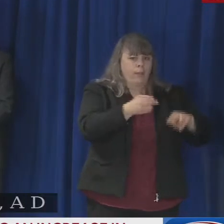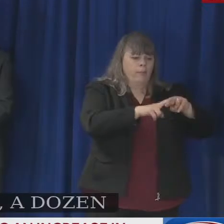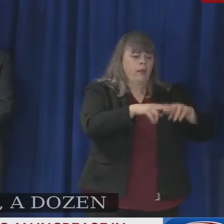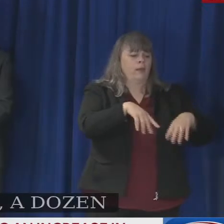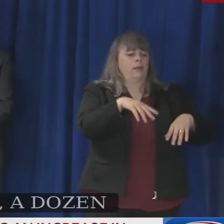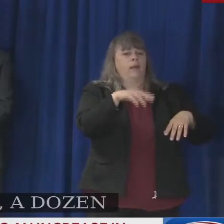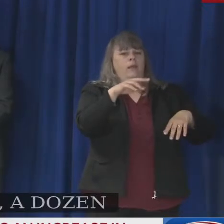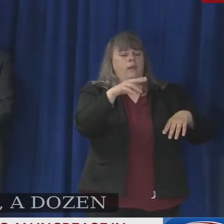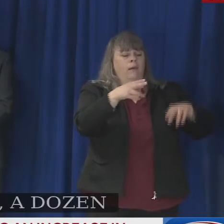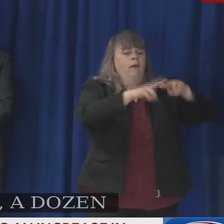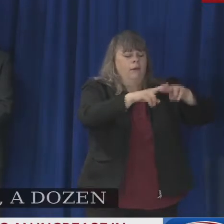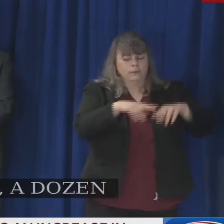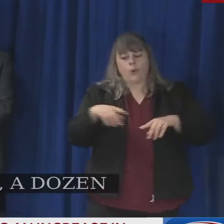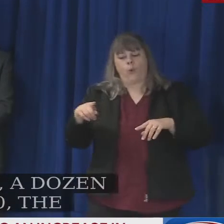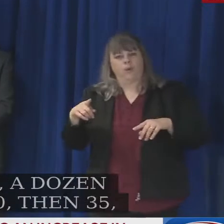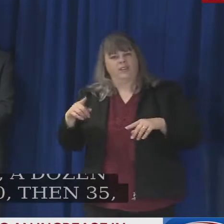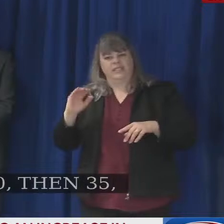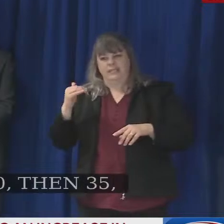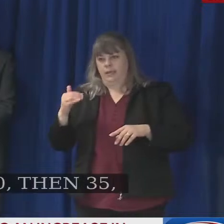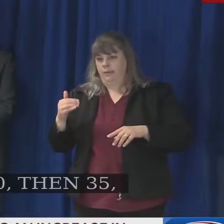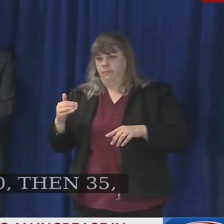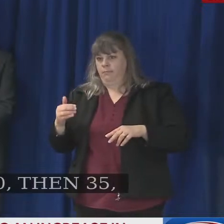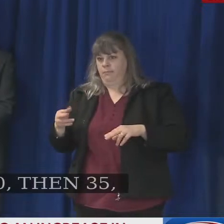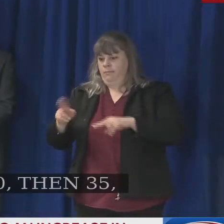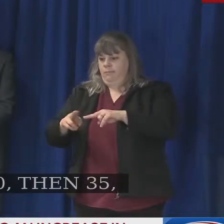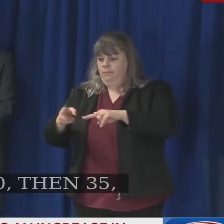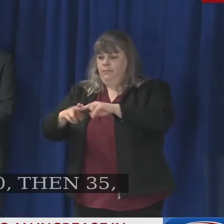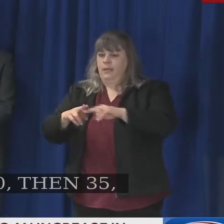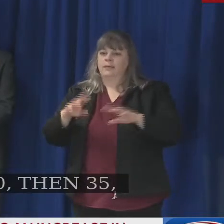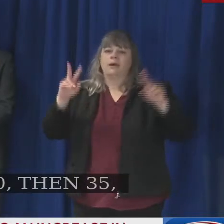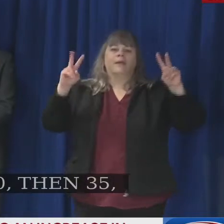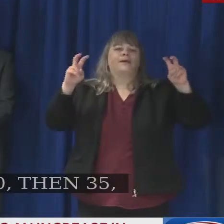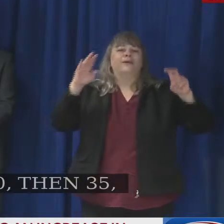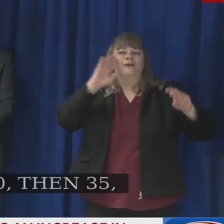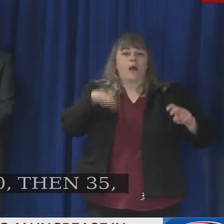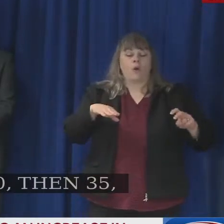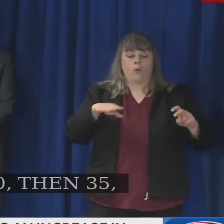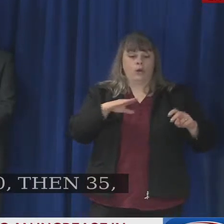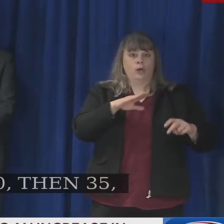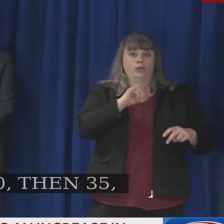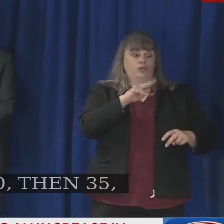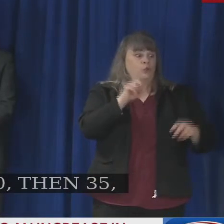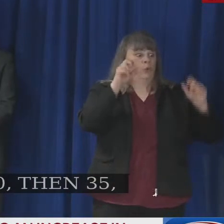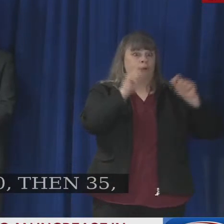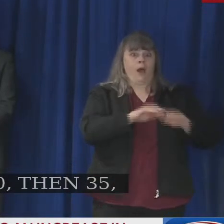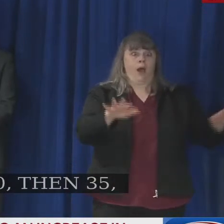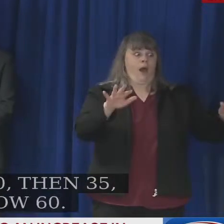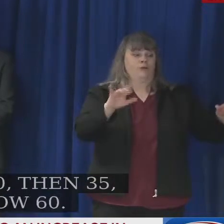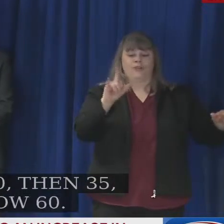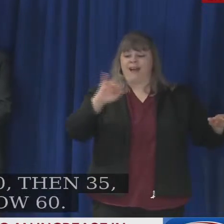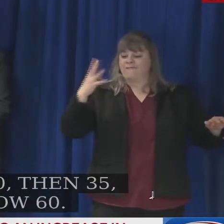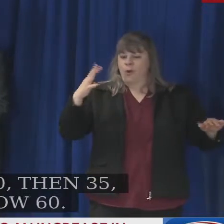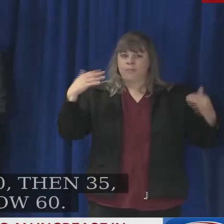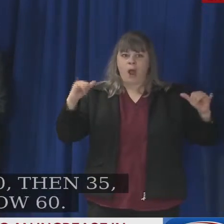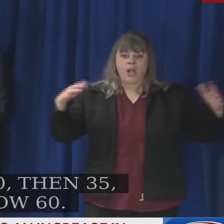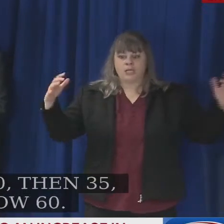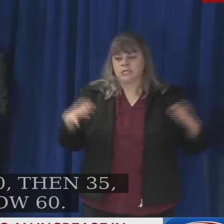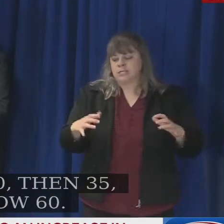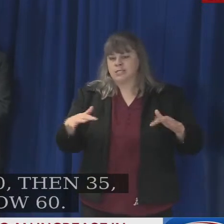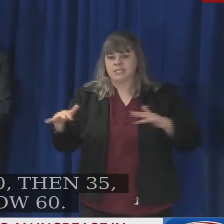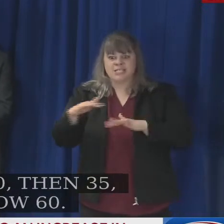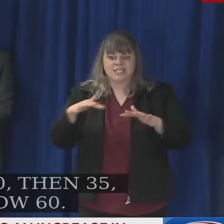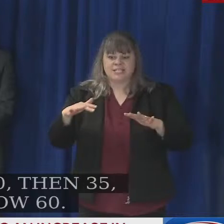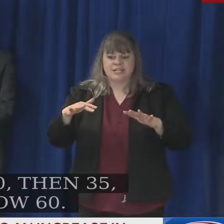we're 60. Yeah. So, I mean, it's almost as if everybody got let out in June, right? And then July, we all had our July 4th parties, and the handful of people